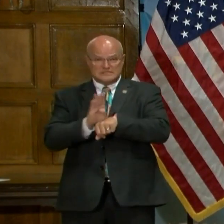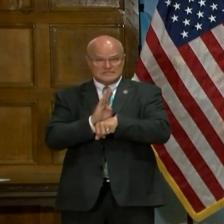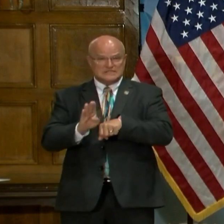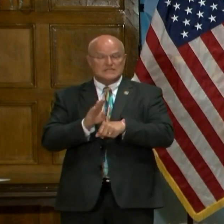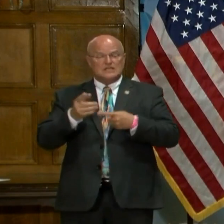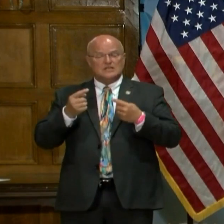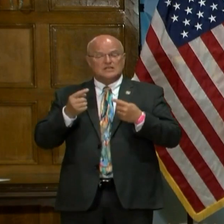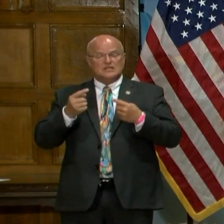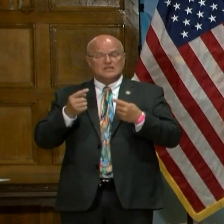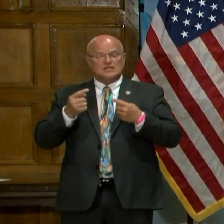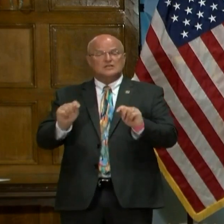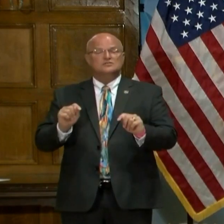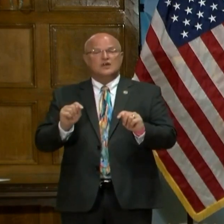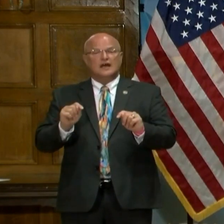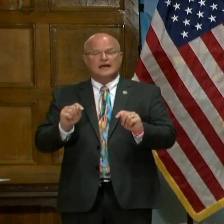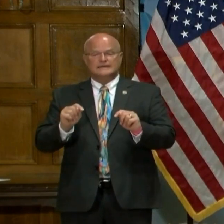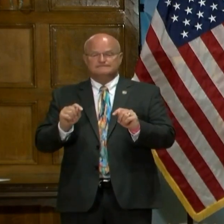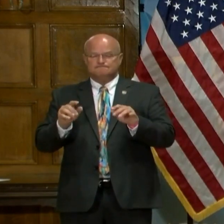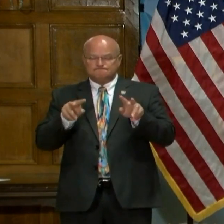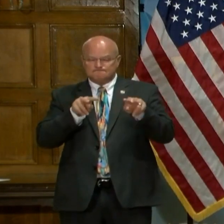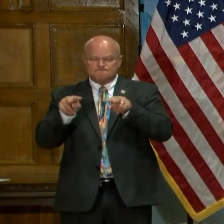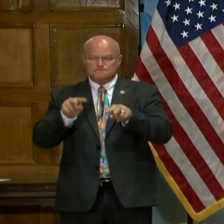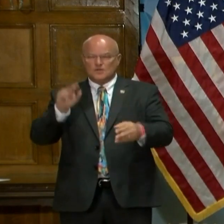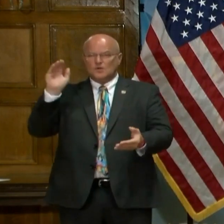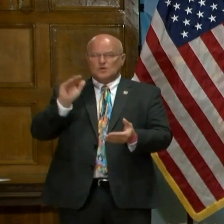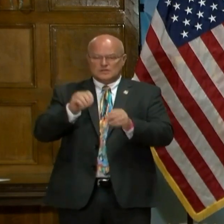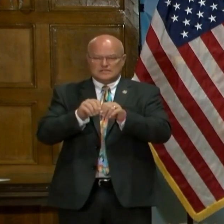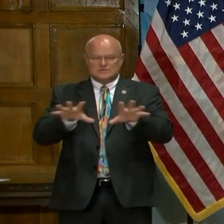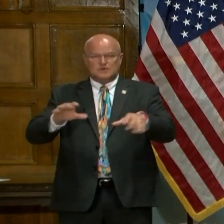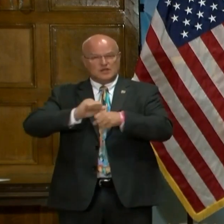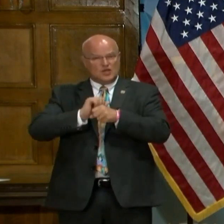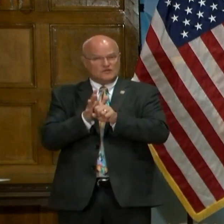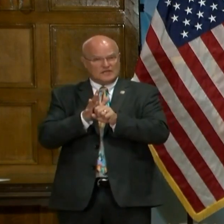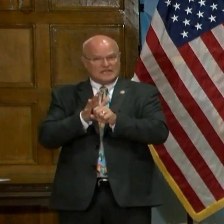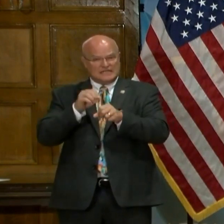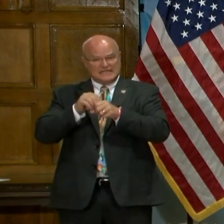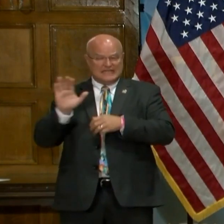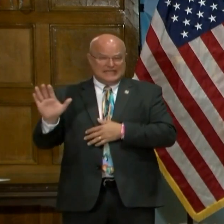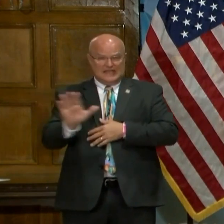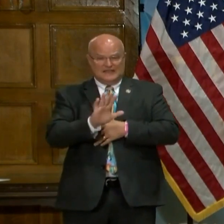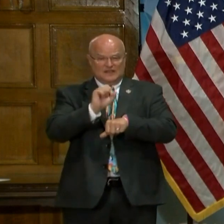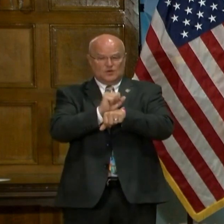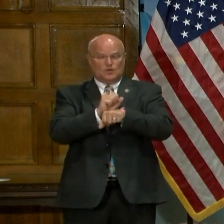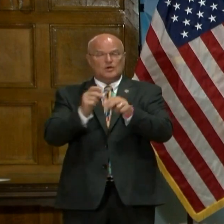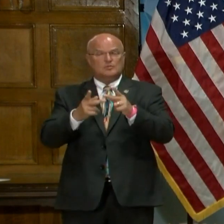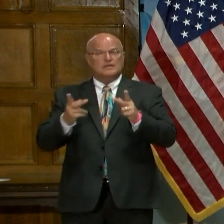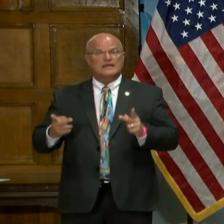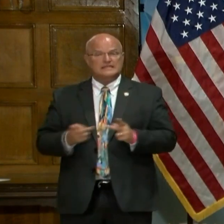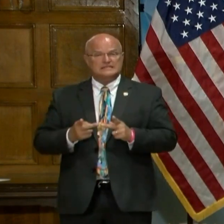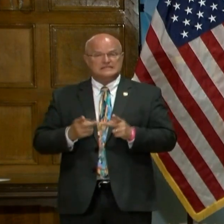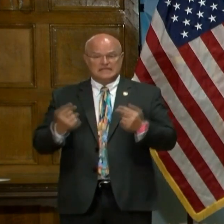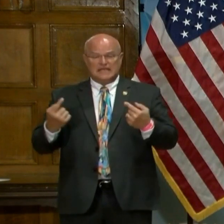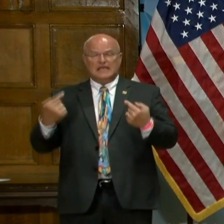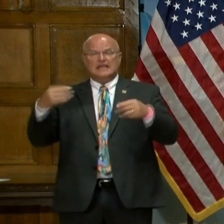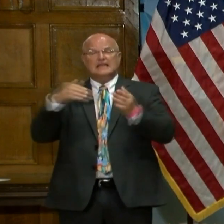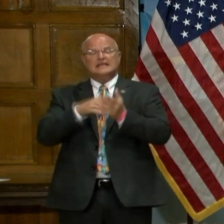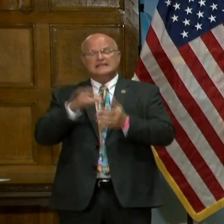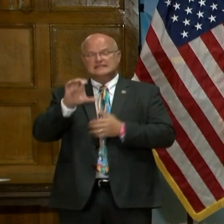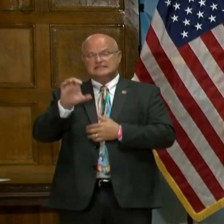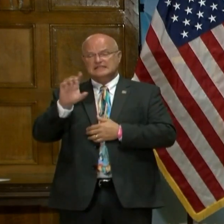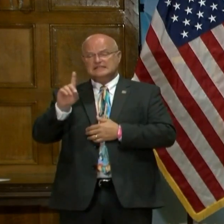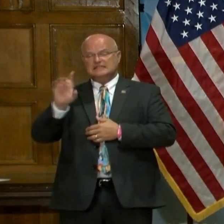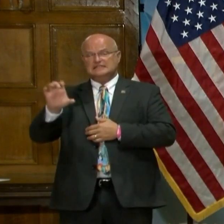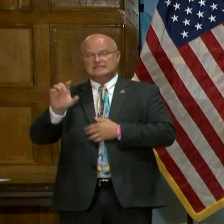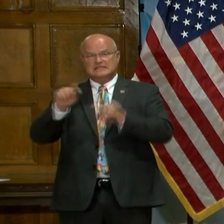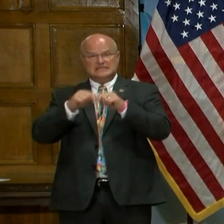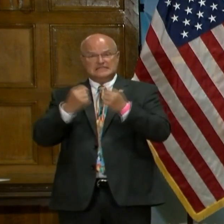and take measures to reduce the spread of COVID-19 in their work sites. And again, the CDC team